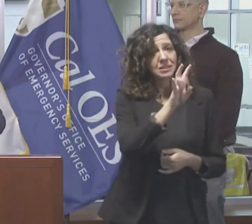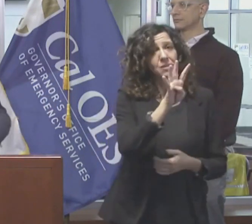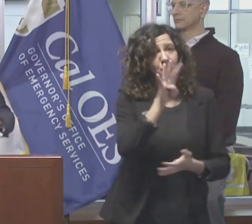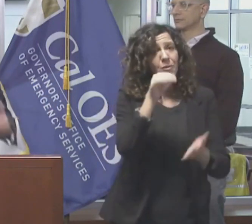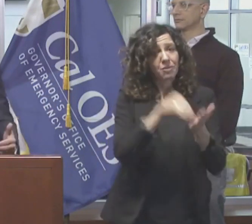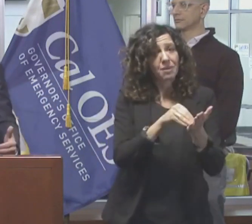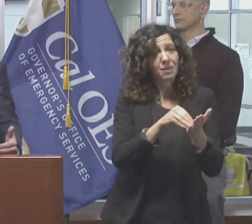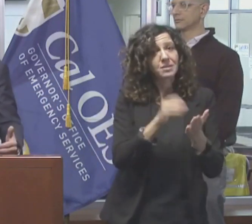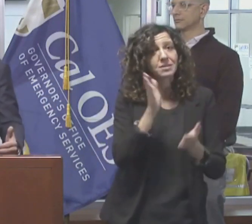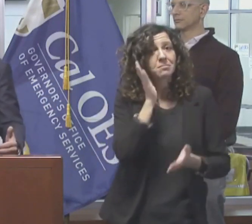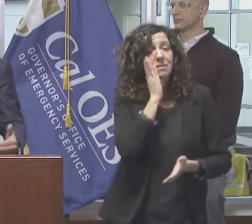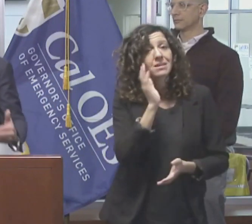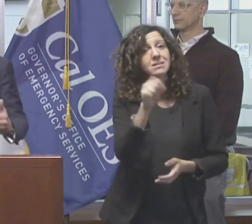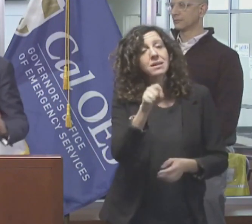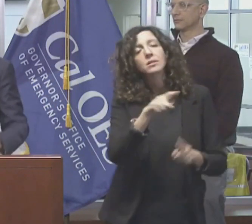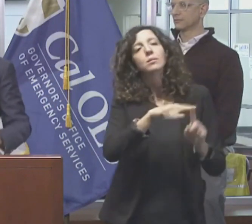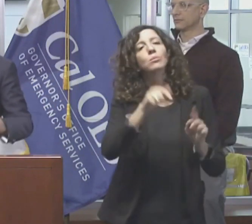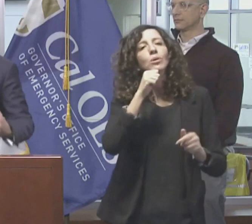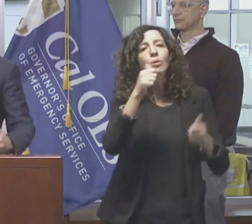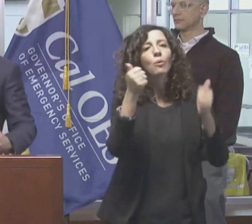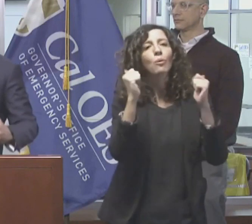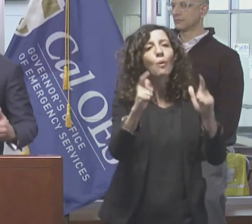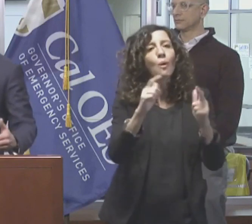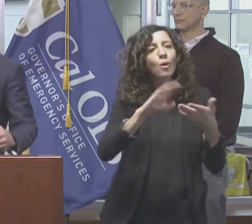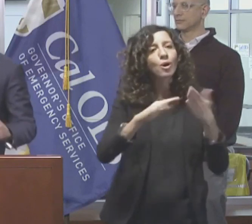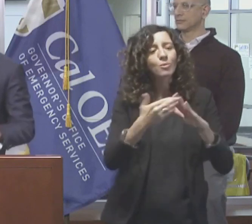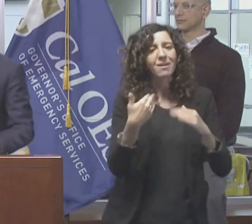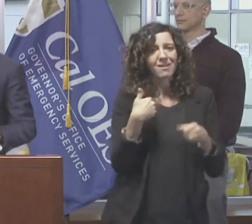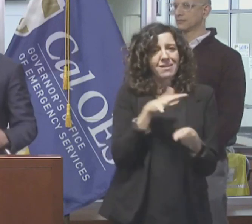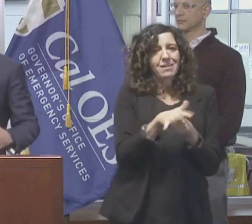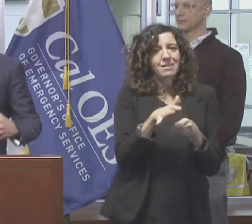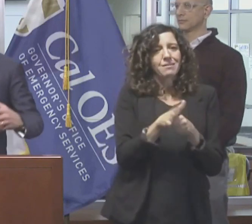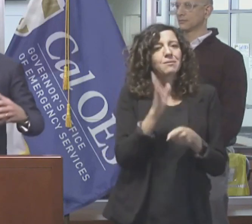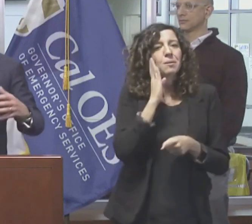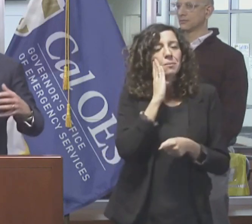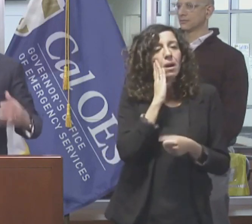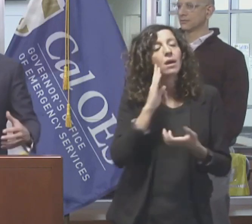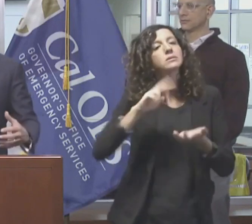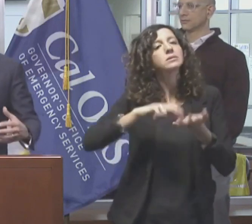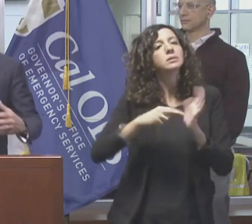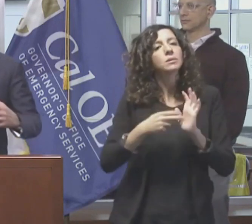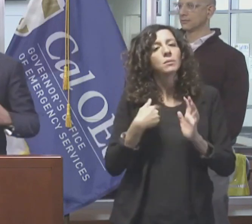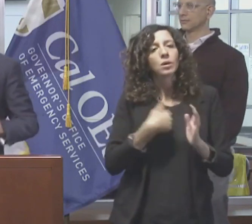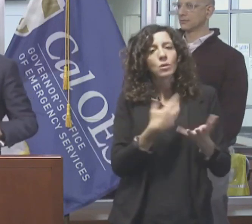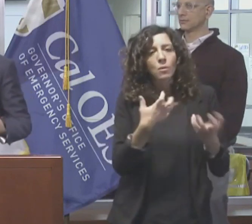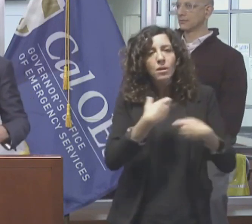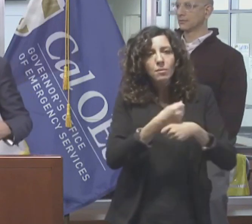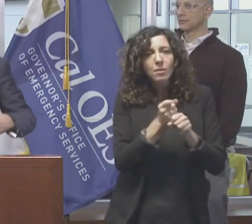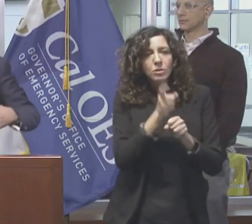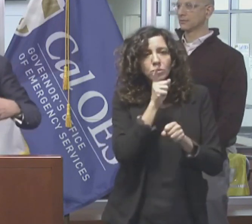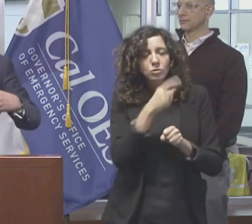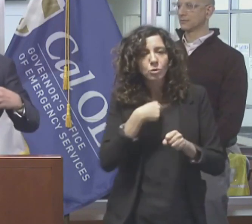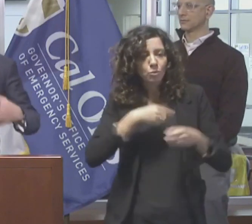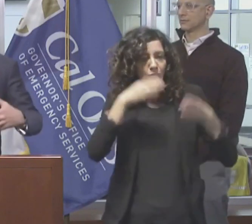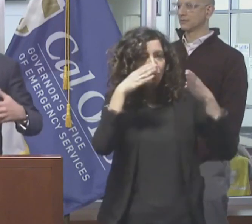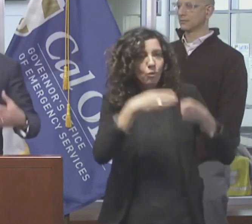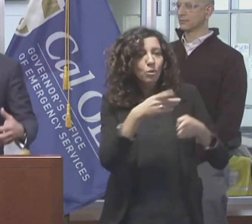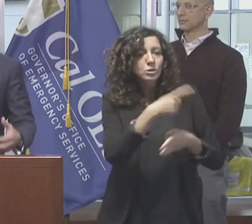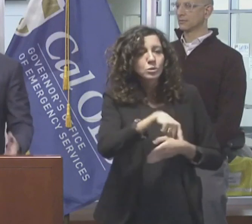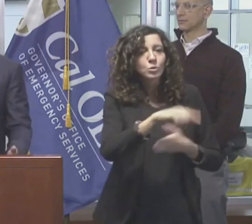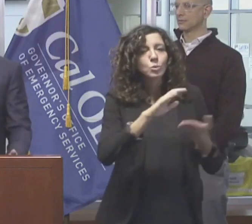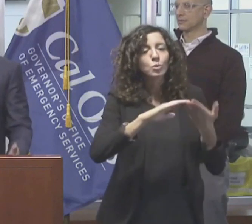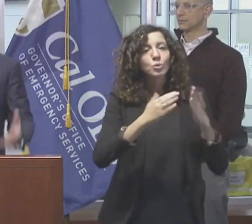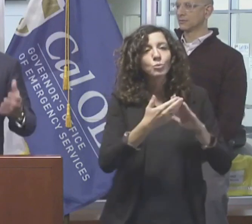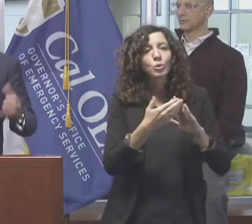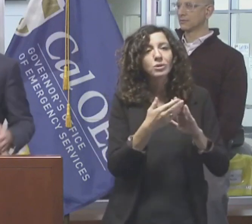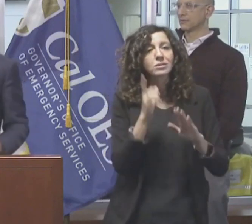not every community has adequate number of beds. So we are looking to site our focus and our